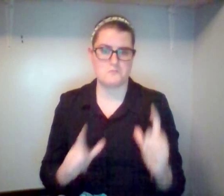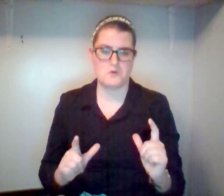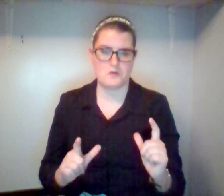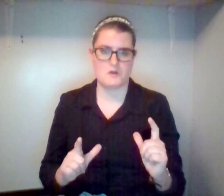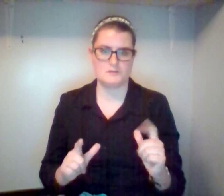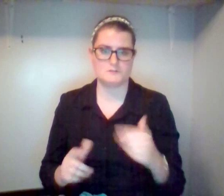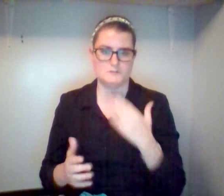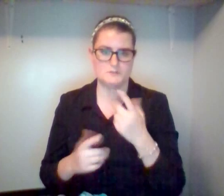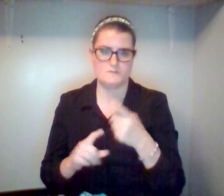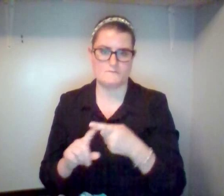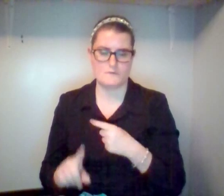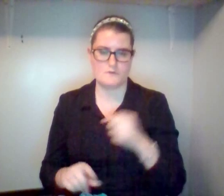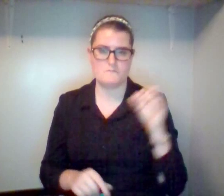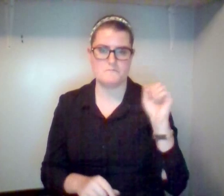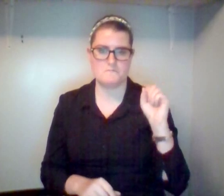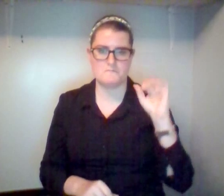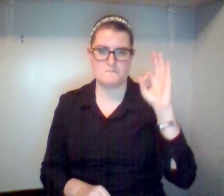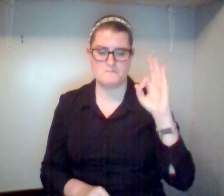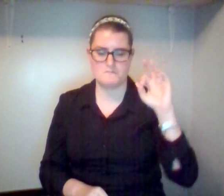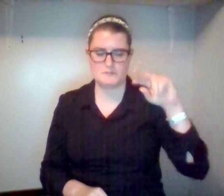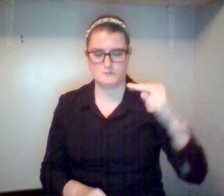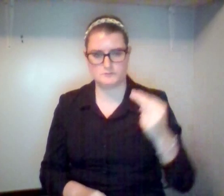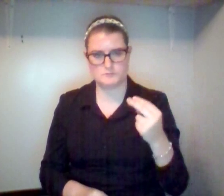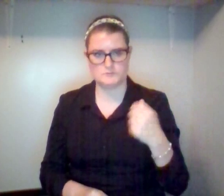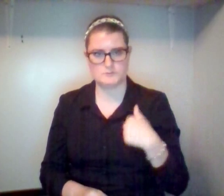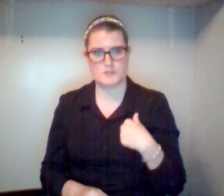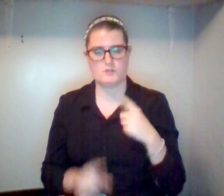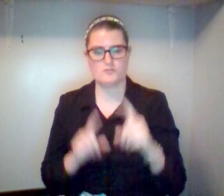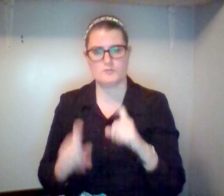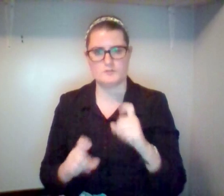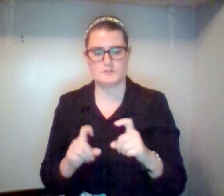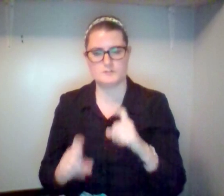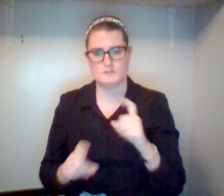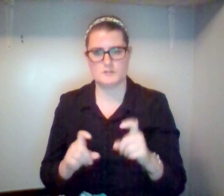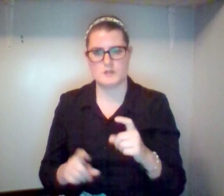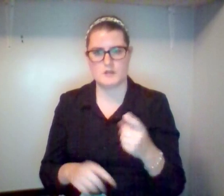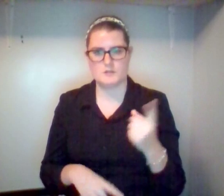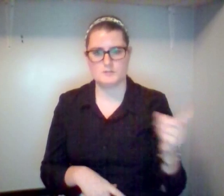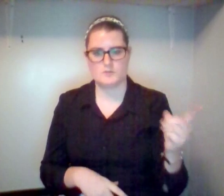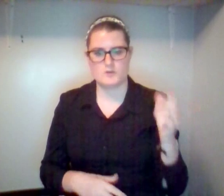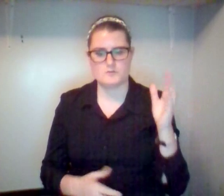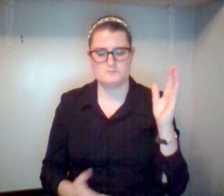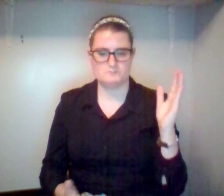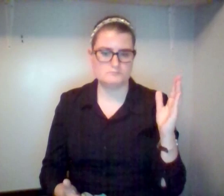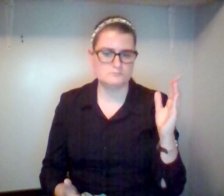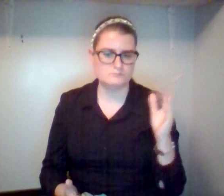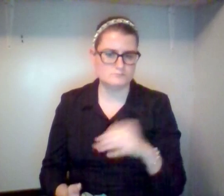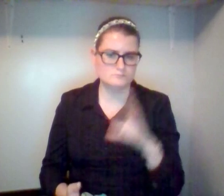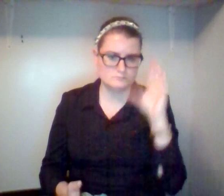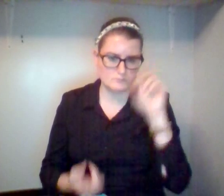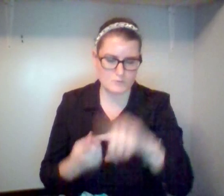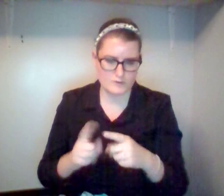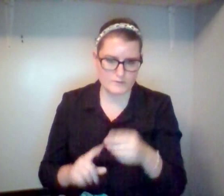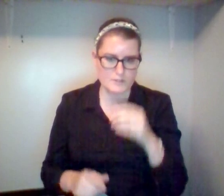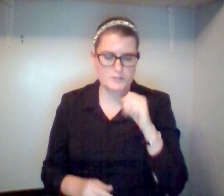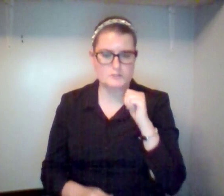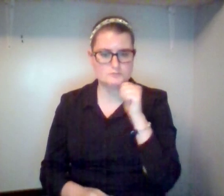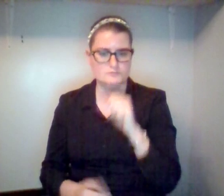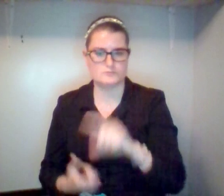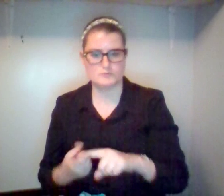been packaged together with other helpful related resources from John Piper and published as the ebook we've titled Preparing for Marriage, Help